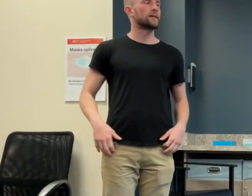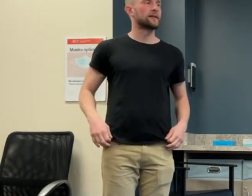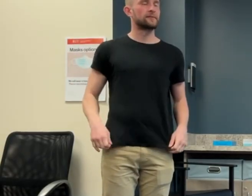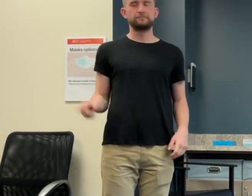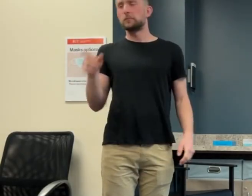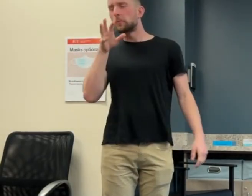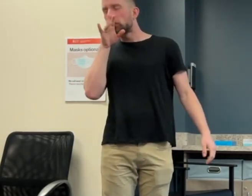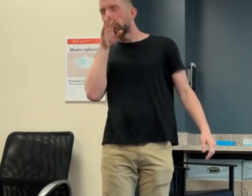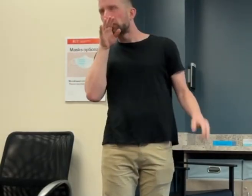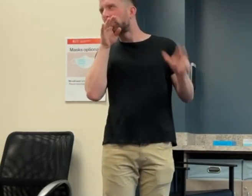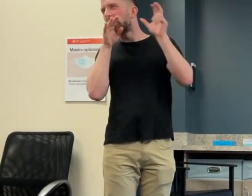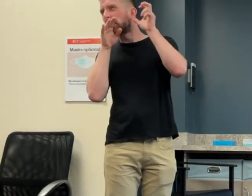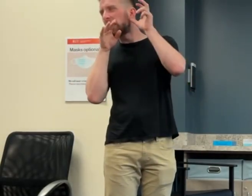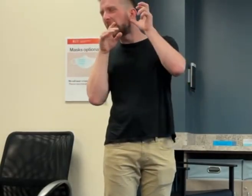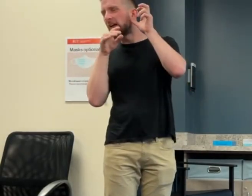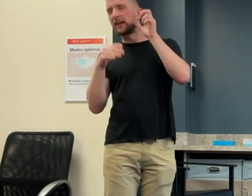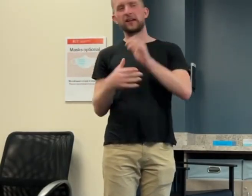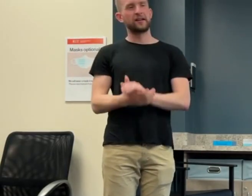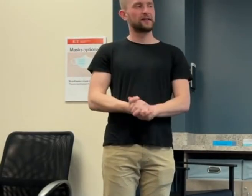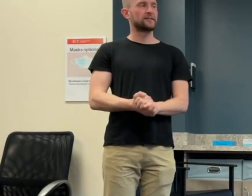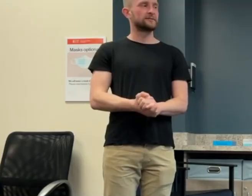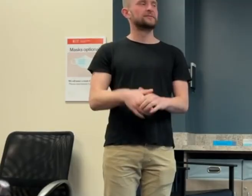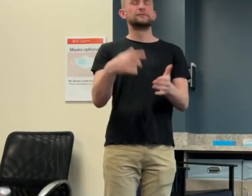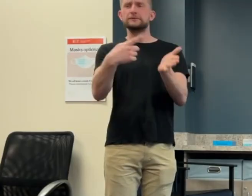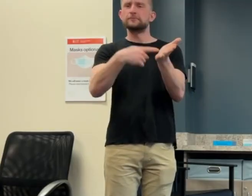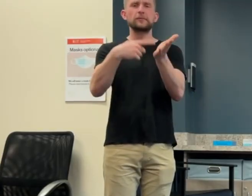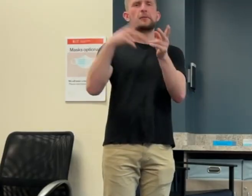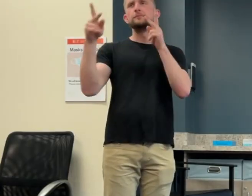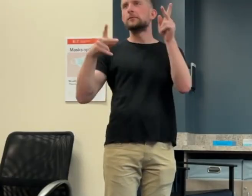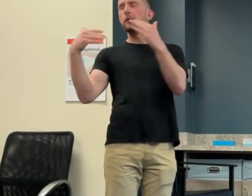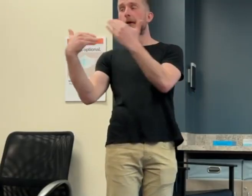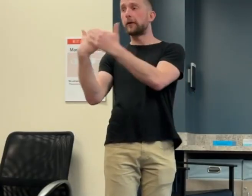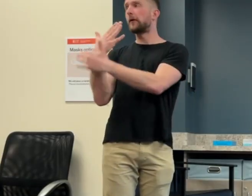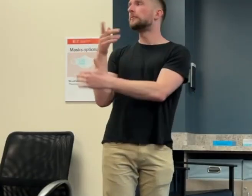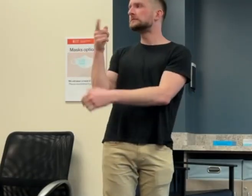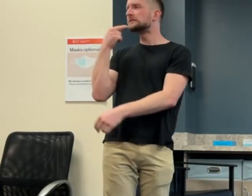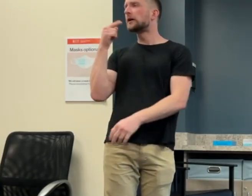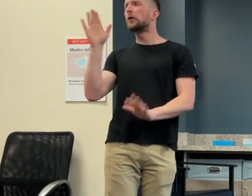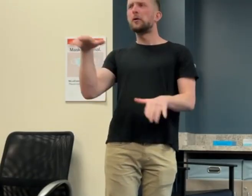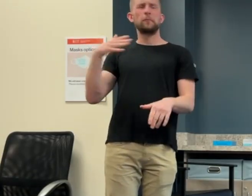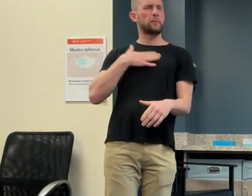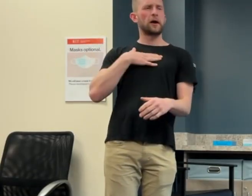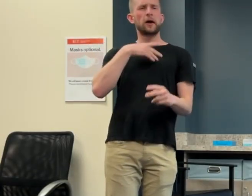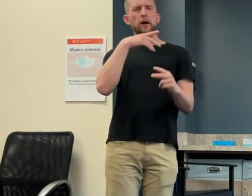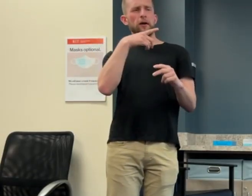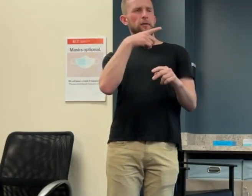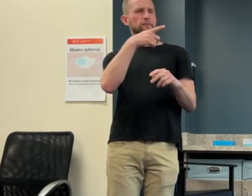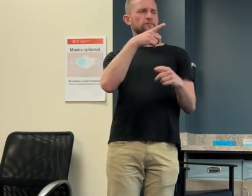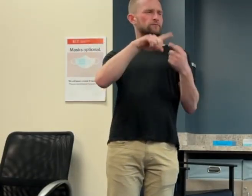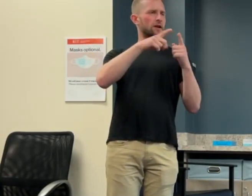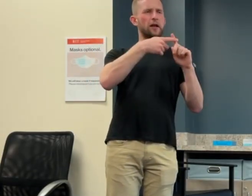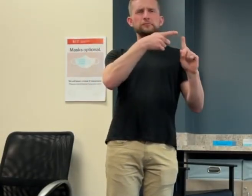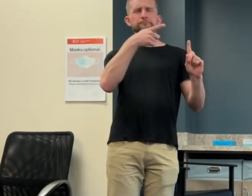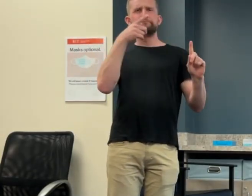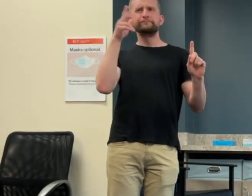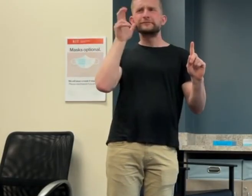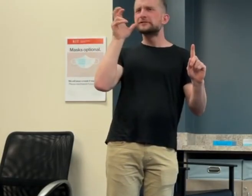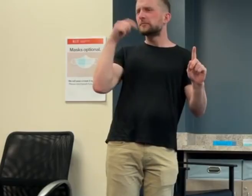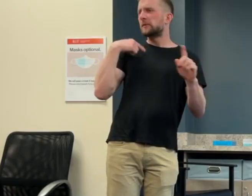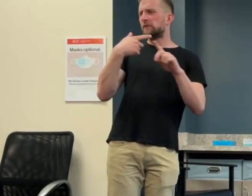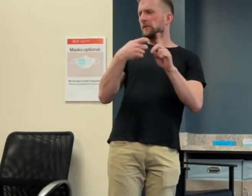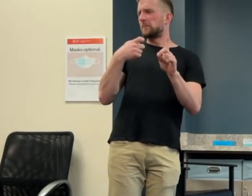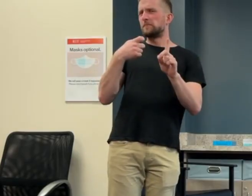they'll say, my partner doesn't hear me from the other room. And I'll say, okay, all right,